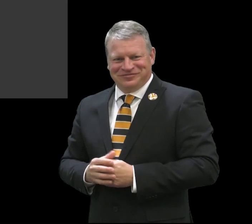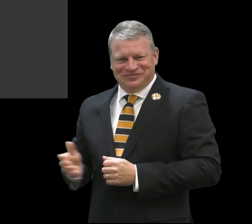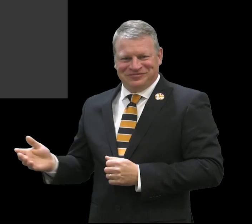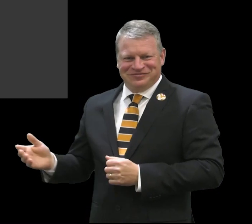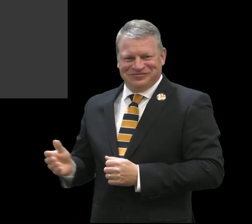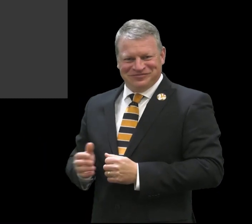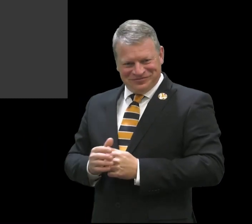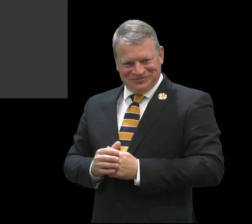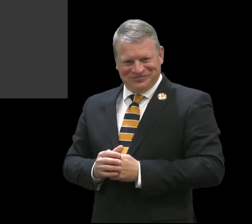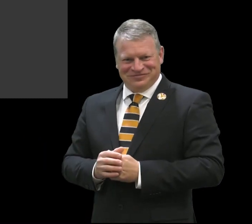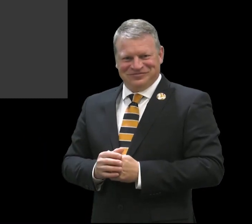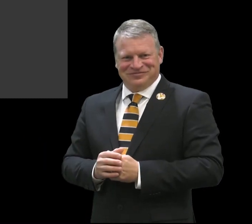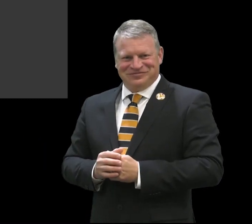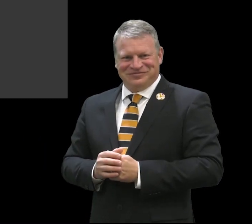alumni. Thank you.